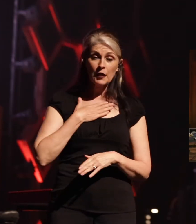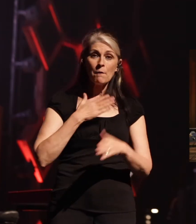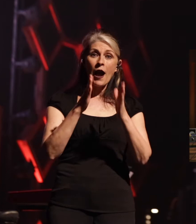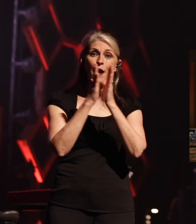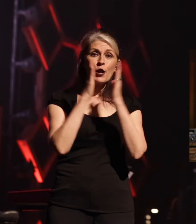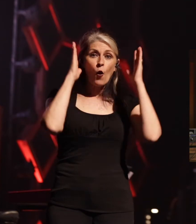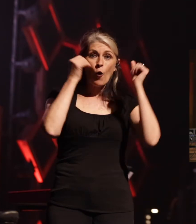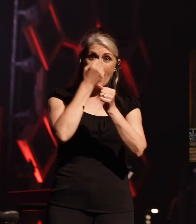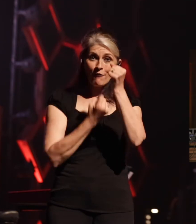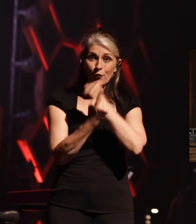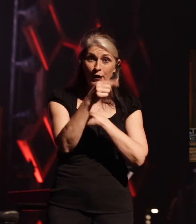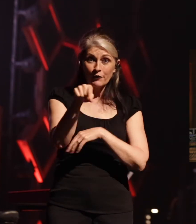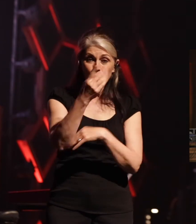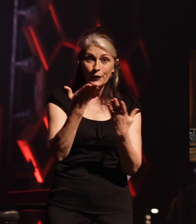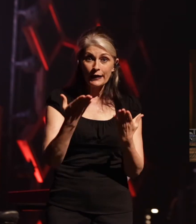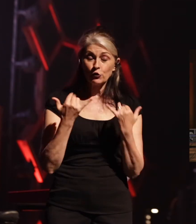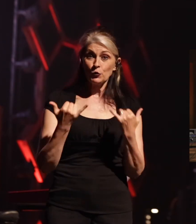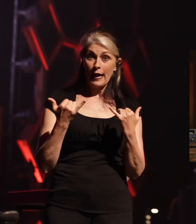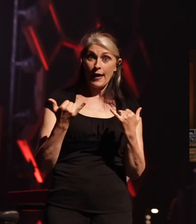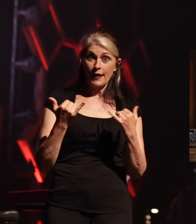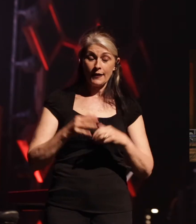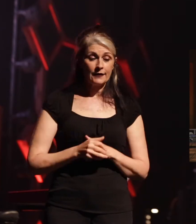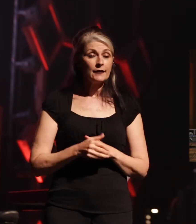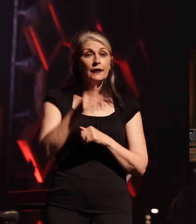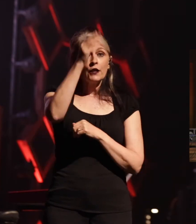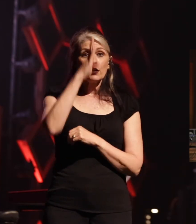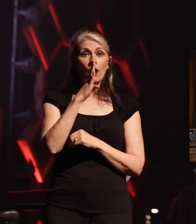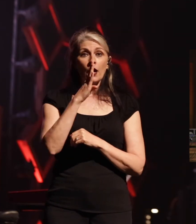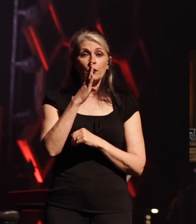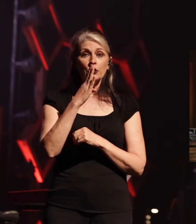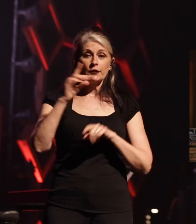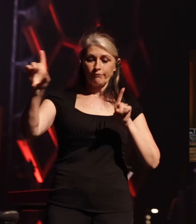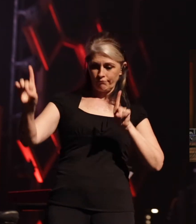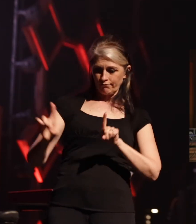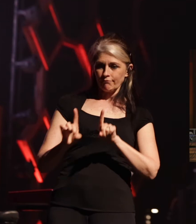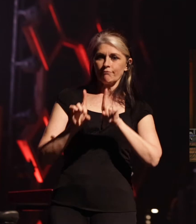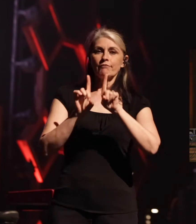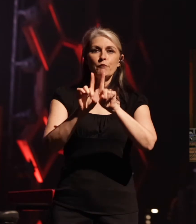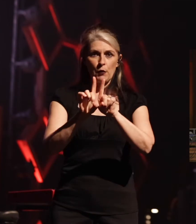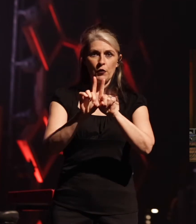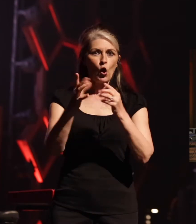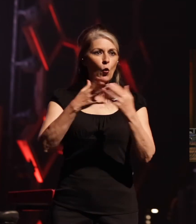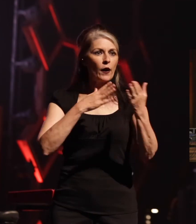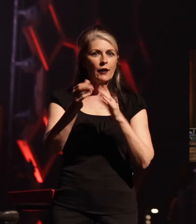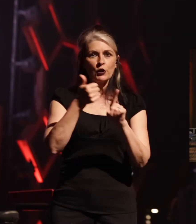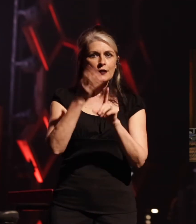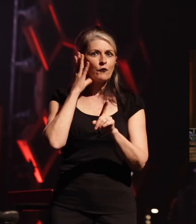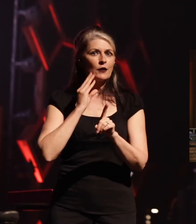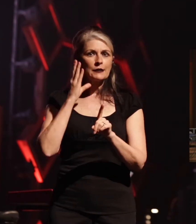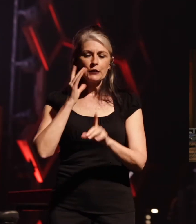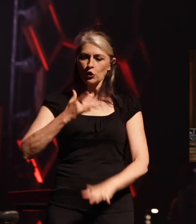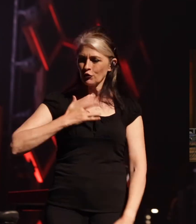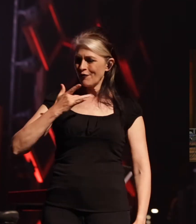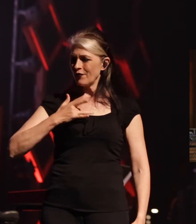you here today is that God would meet you where you're at. That whatever's going on in your life, whatever you're feeling, whatever you're